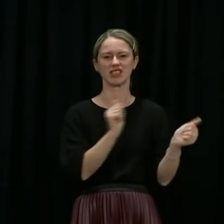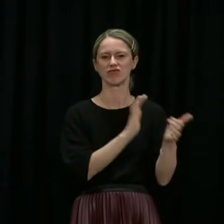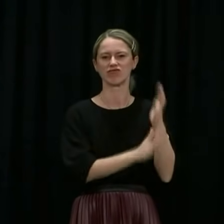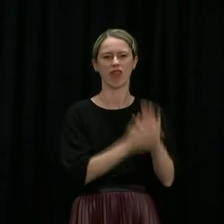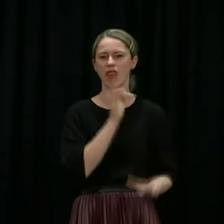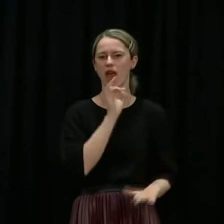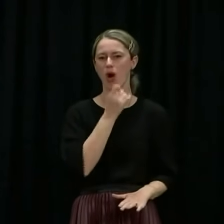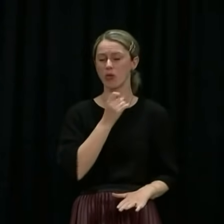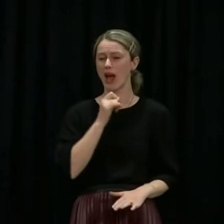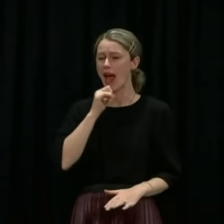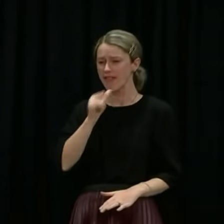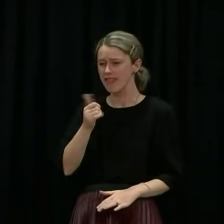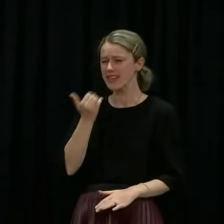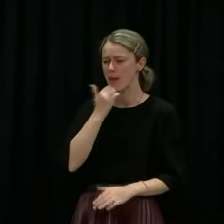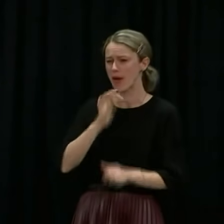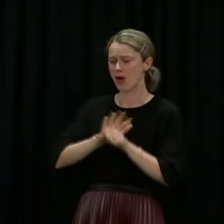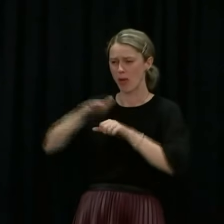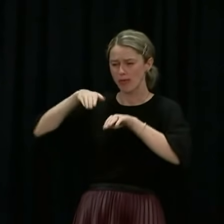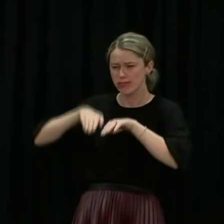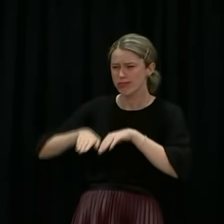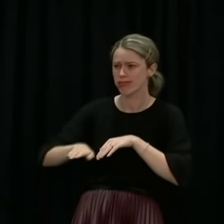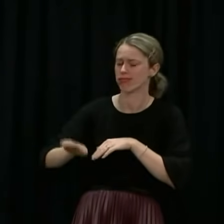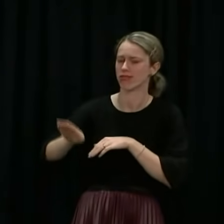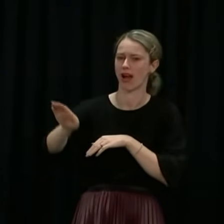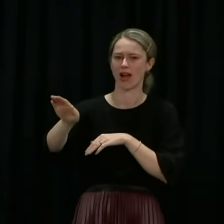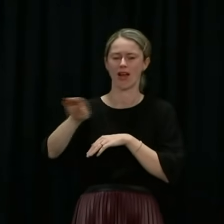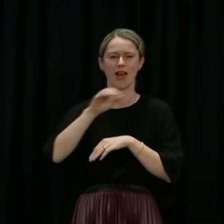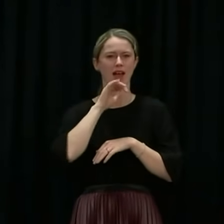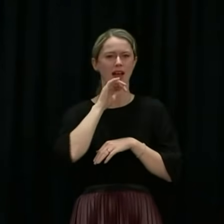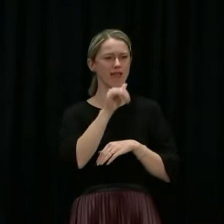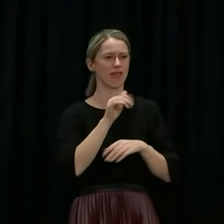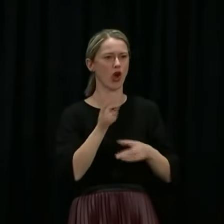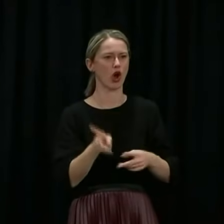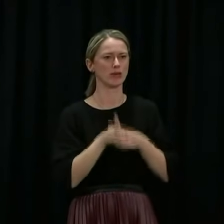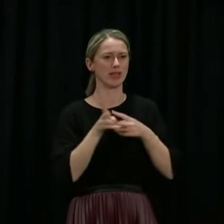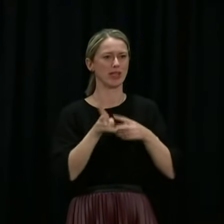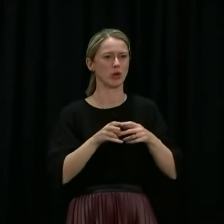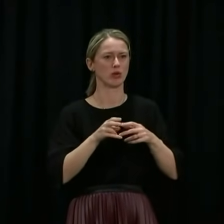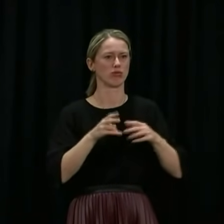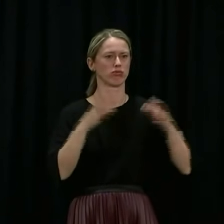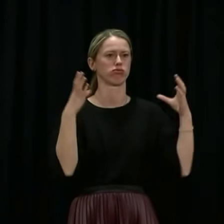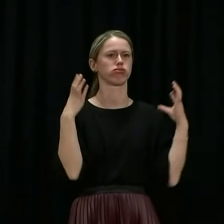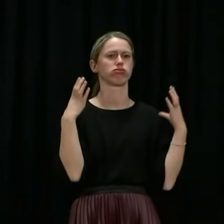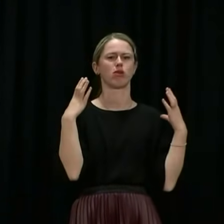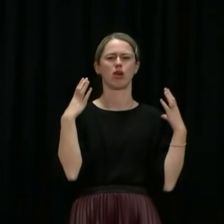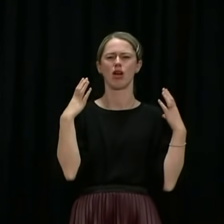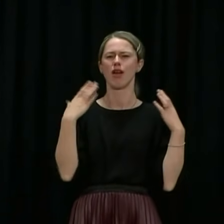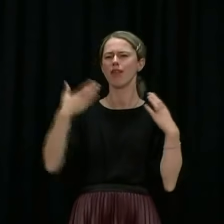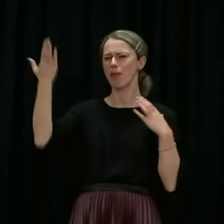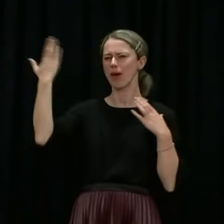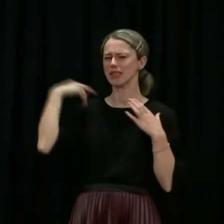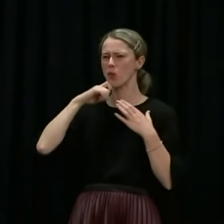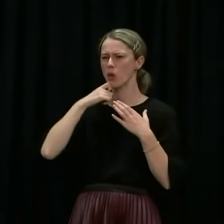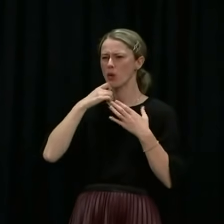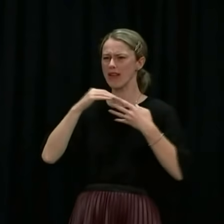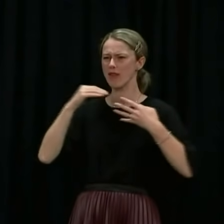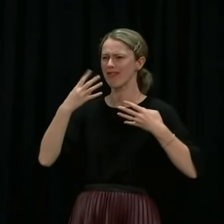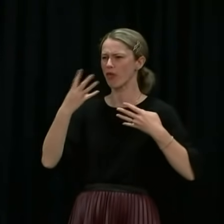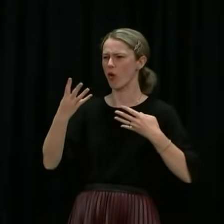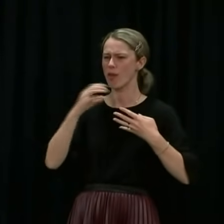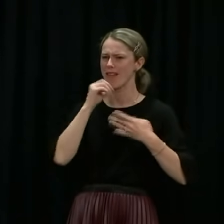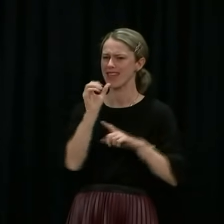and you are looking at a scenario where the health system could be overwhelmed, in the past, in that scenario, we would go to level 4. If we can't do that, what do you